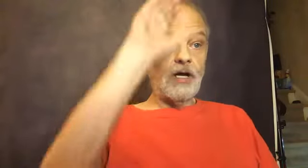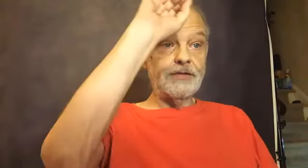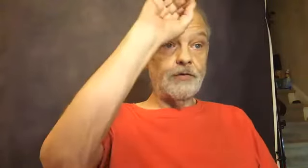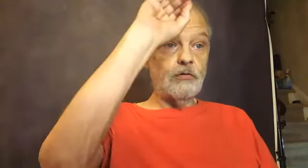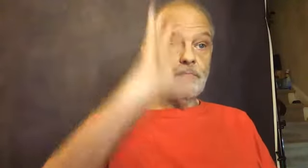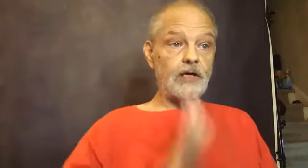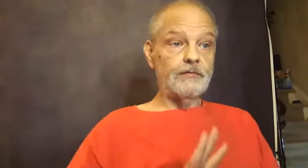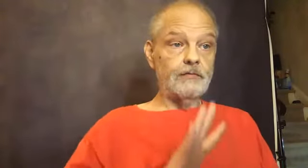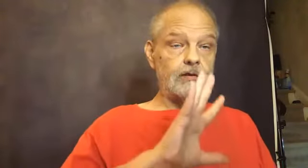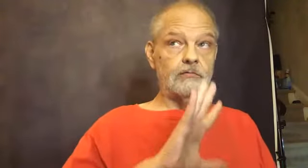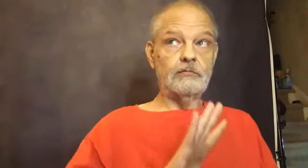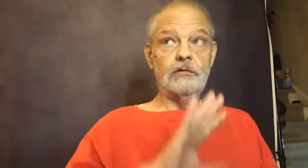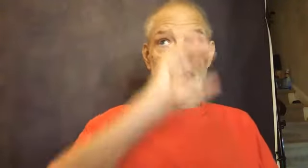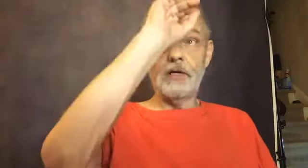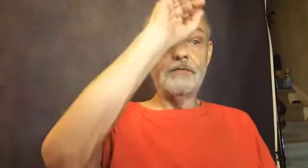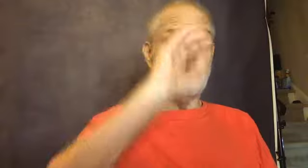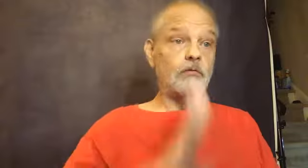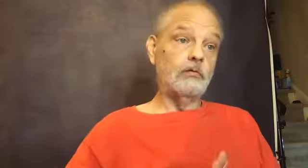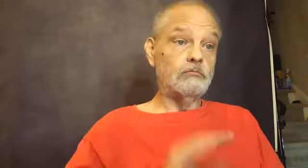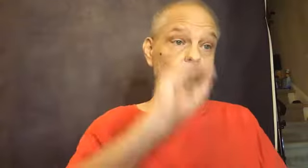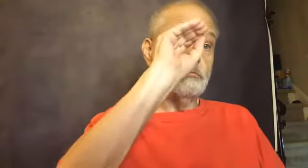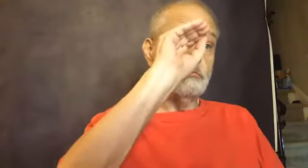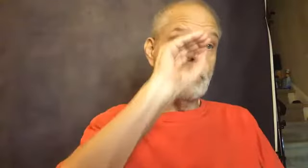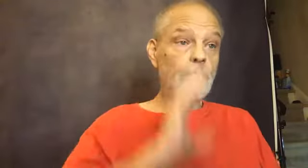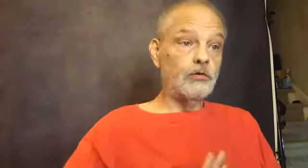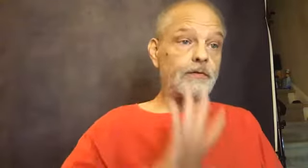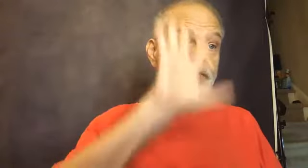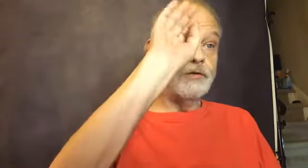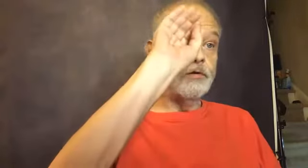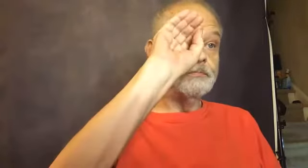50, 50. I would do 50.